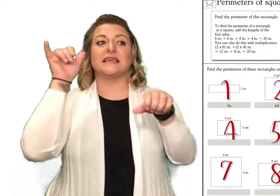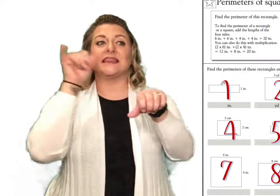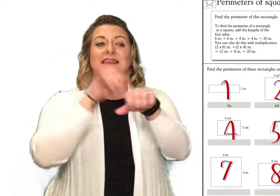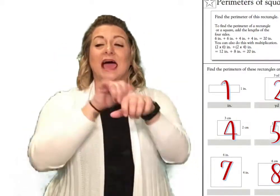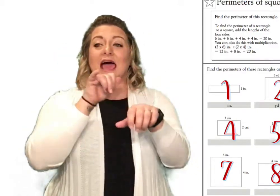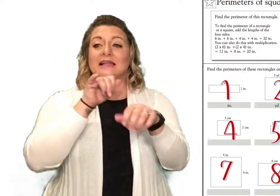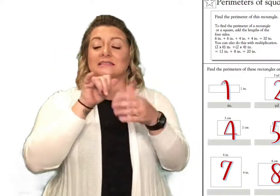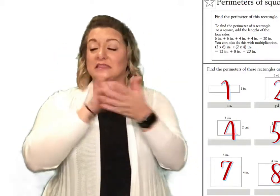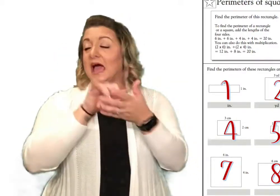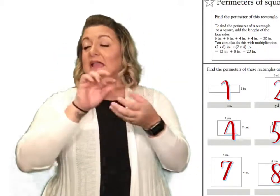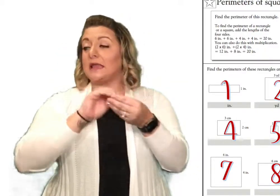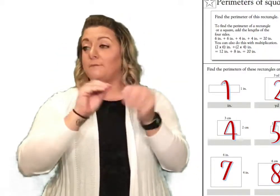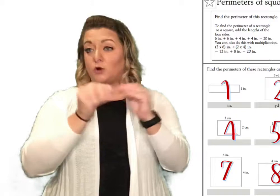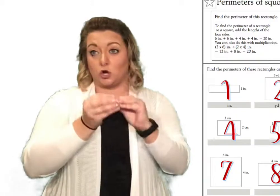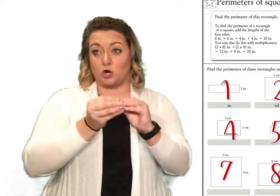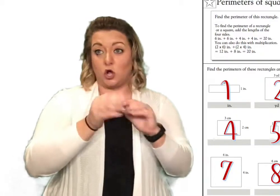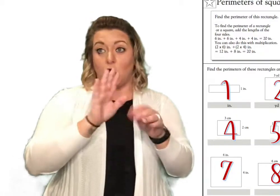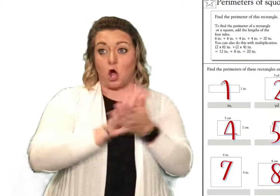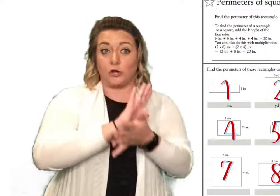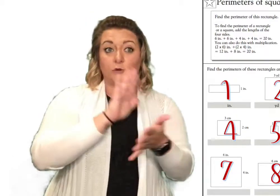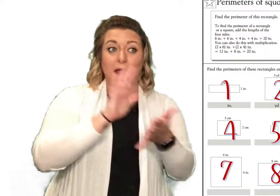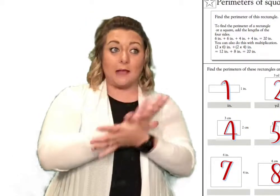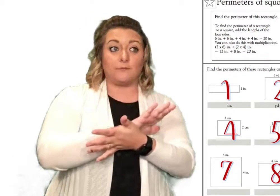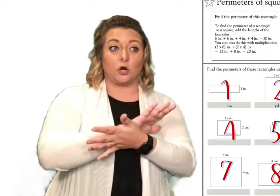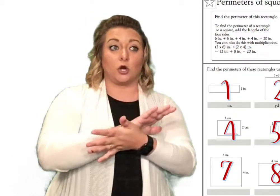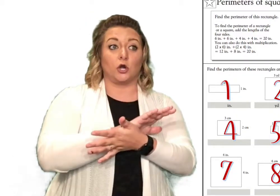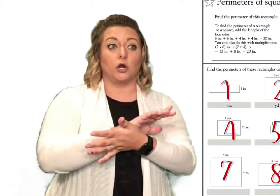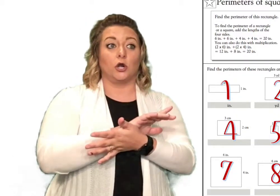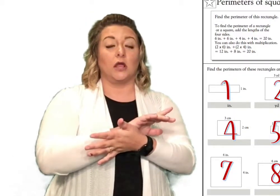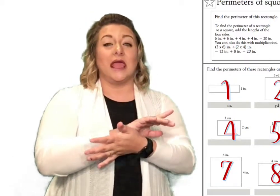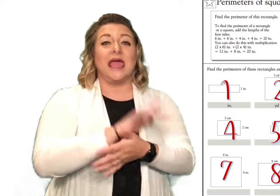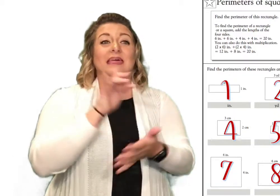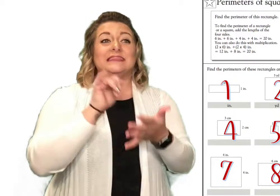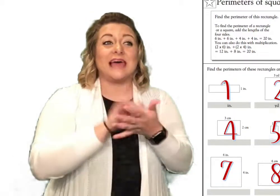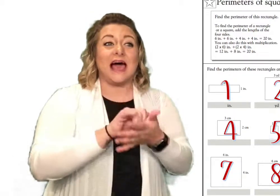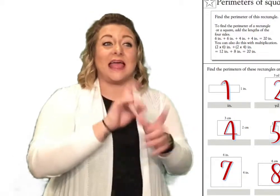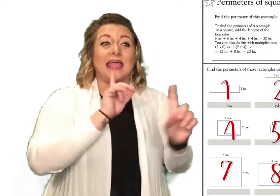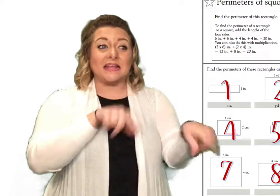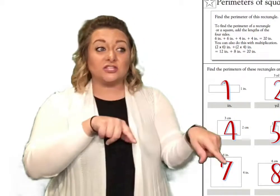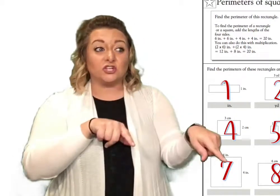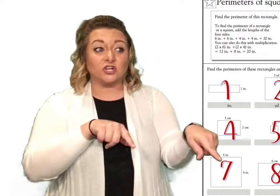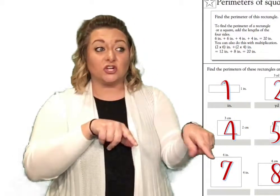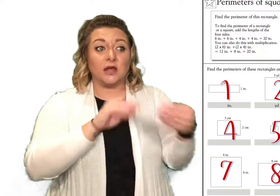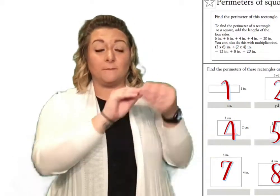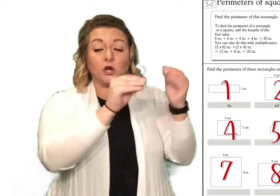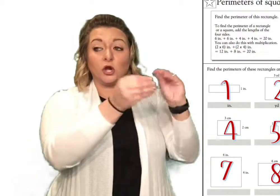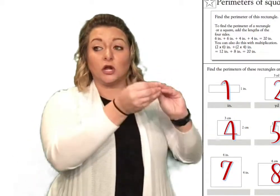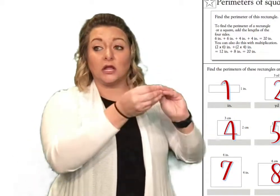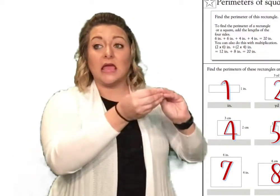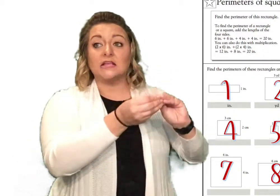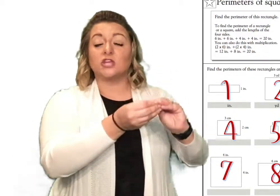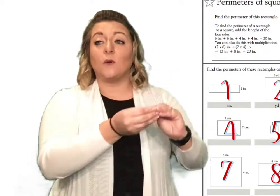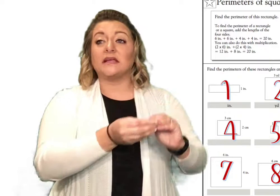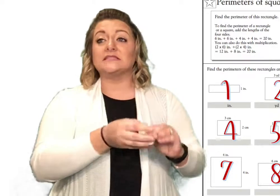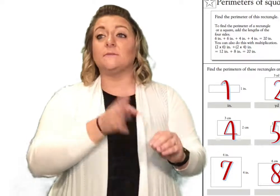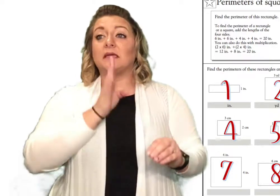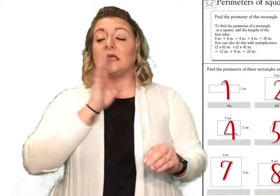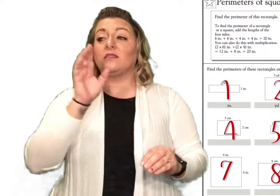to that number on your paper, that answer number is going to be